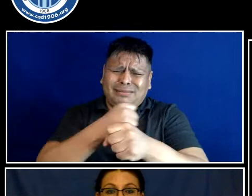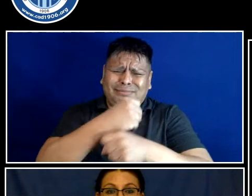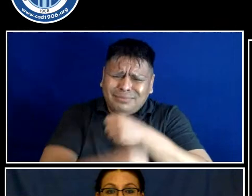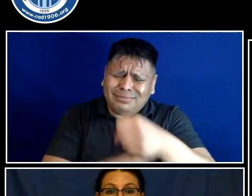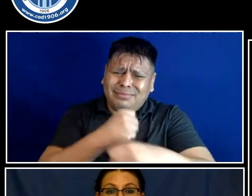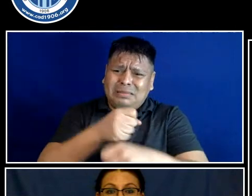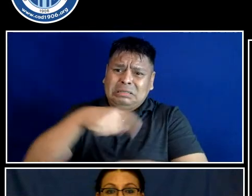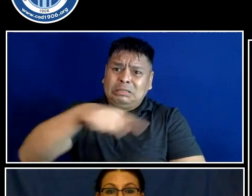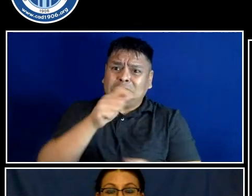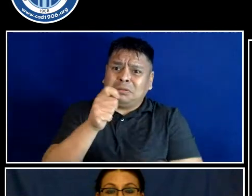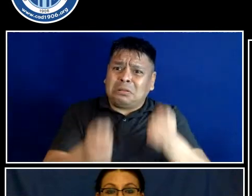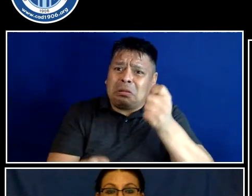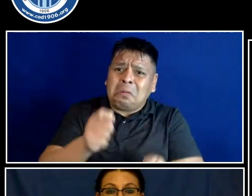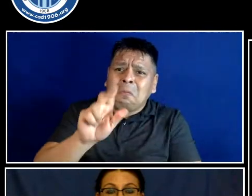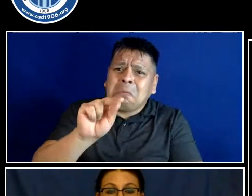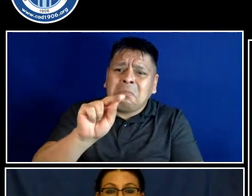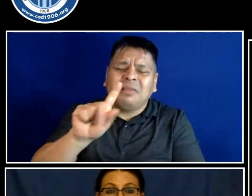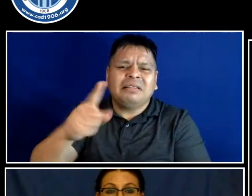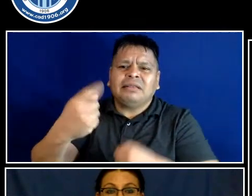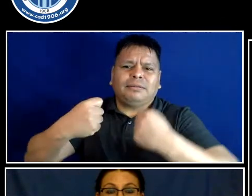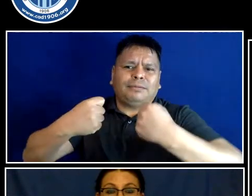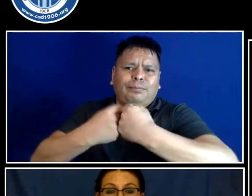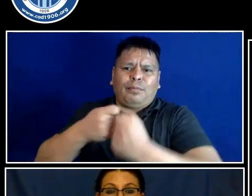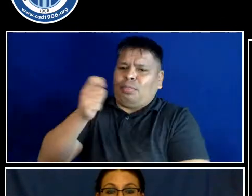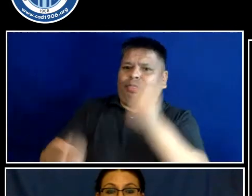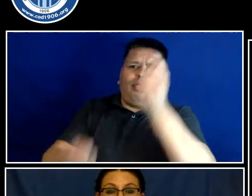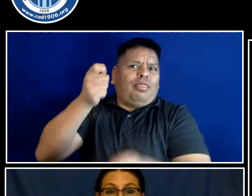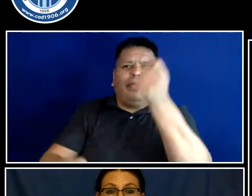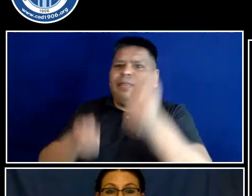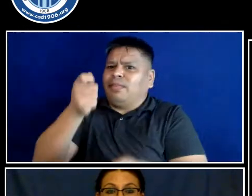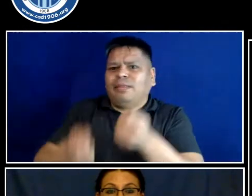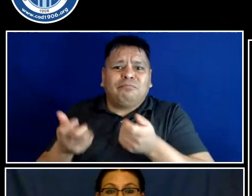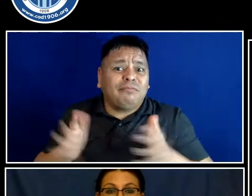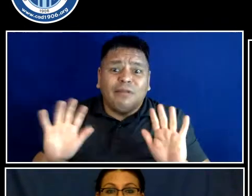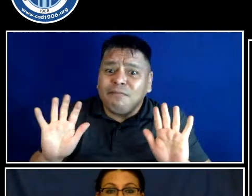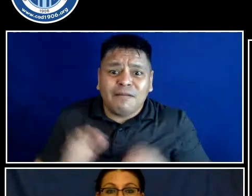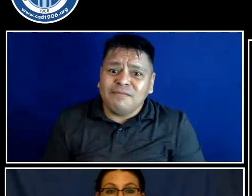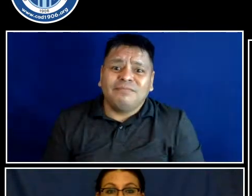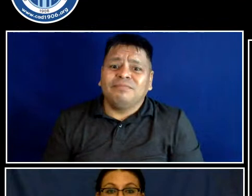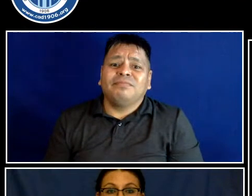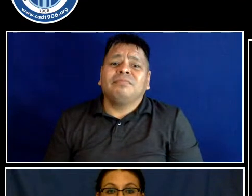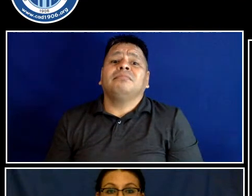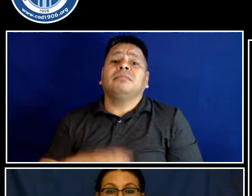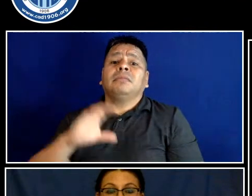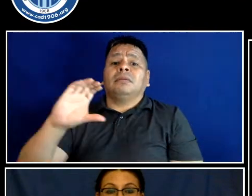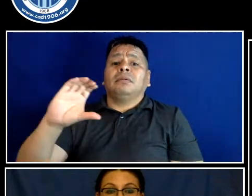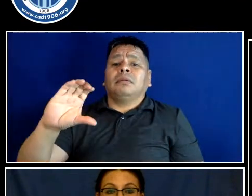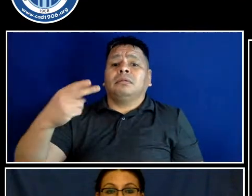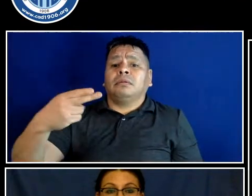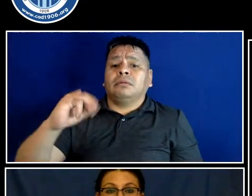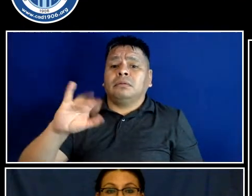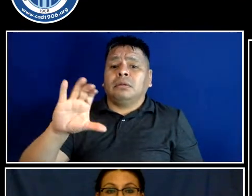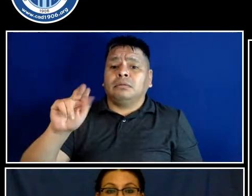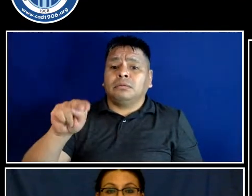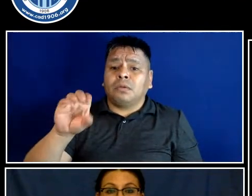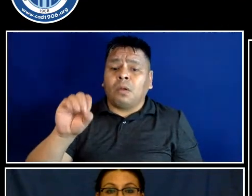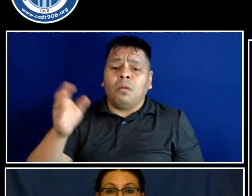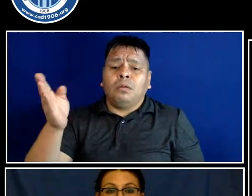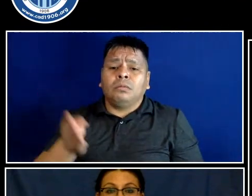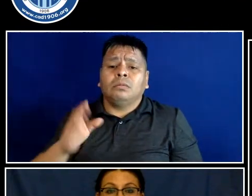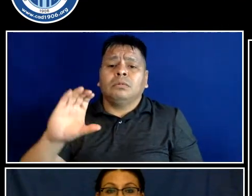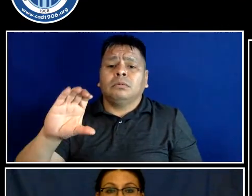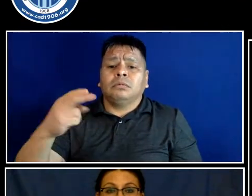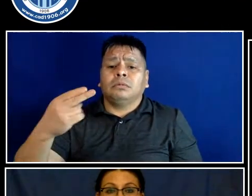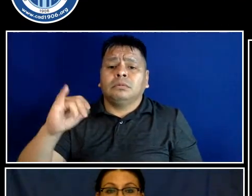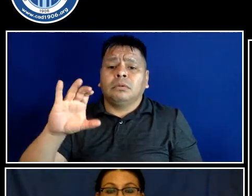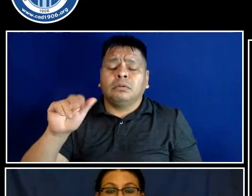for a time, then the United States took over the territory. And so it's not that the folks have changed, but the border